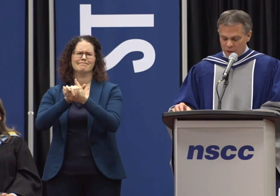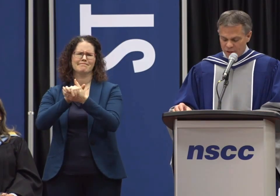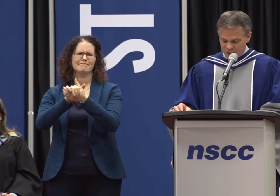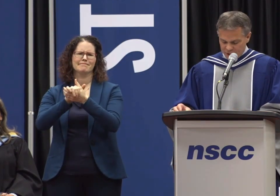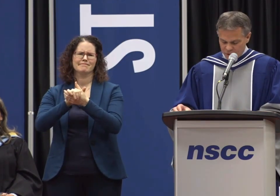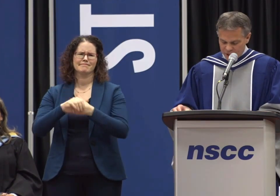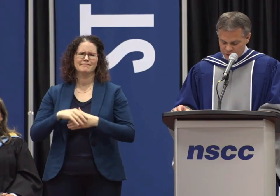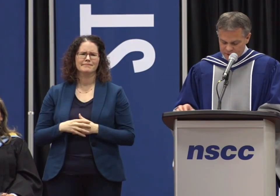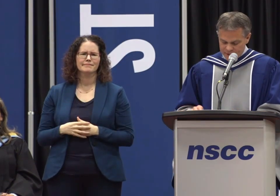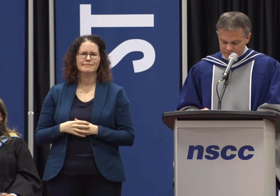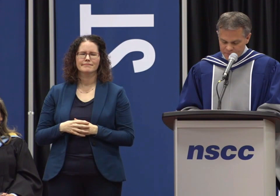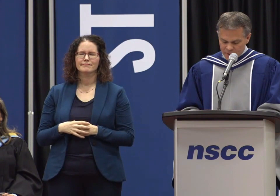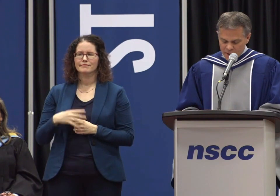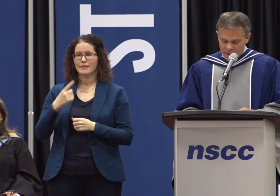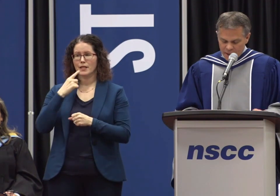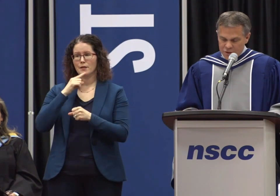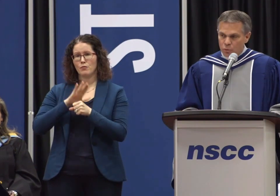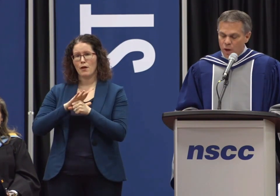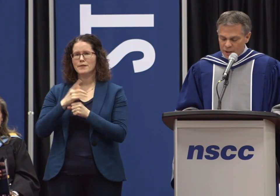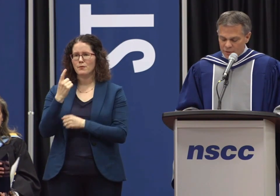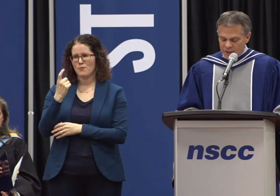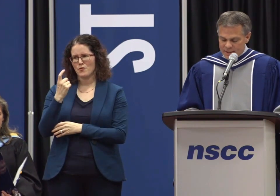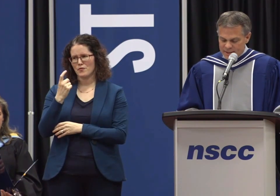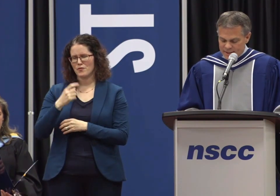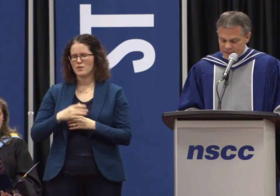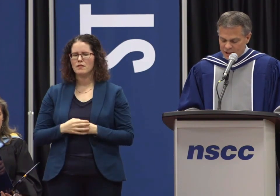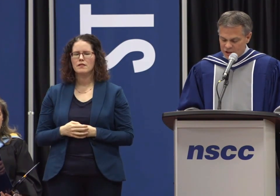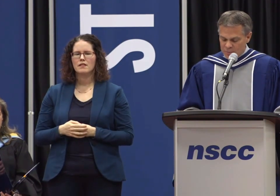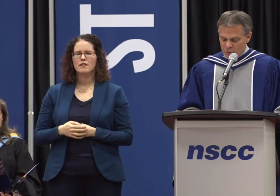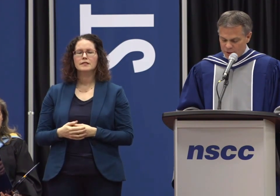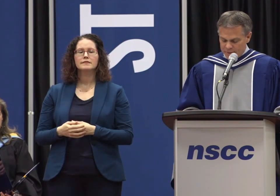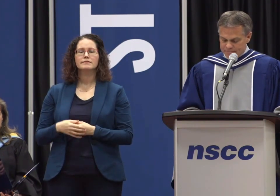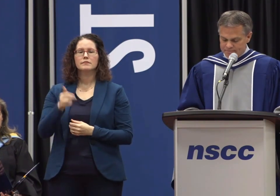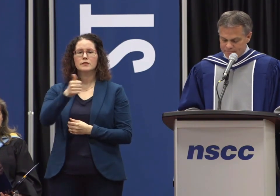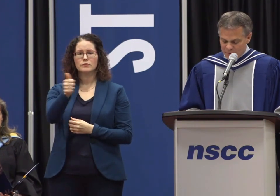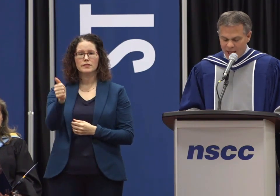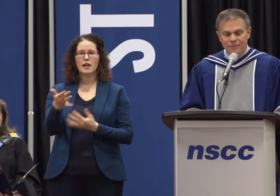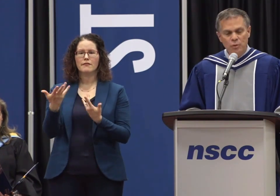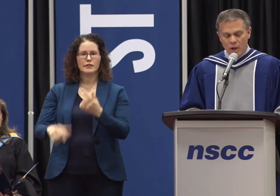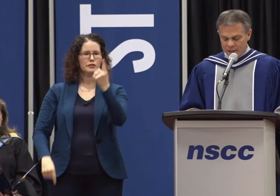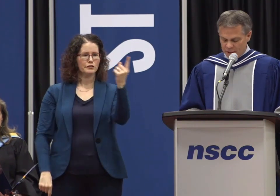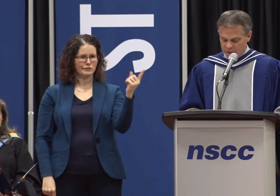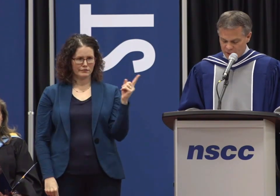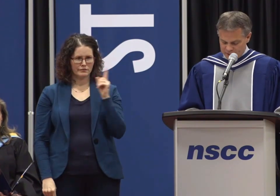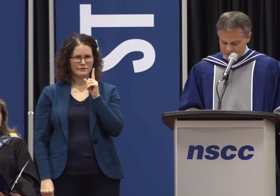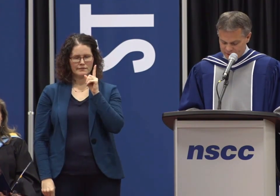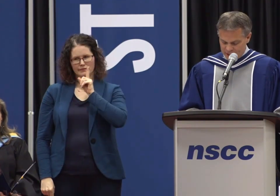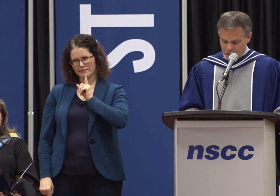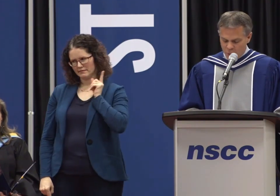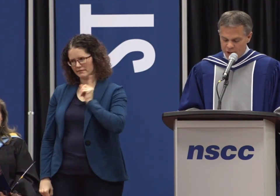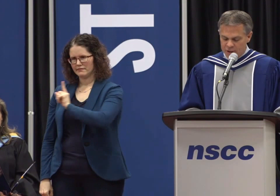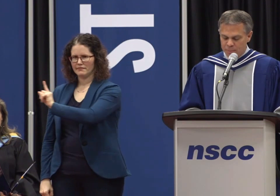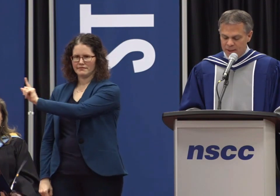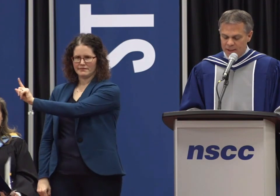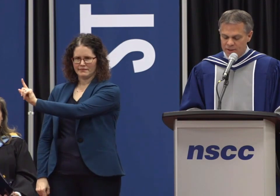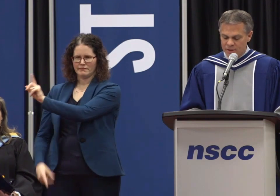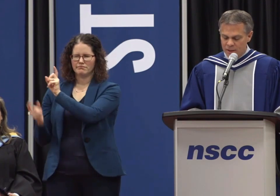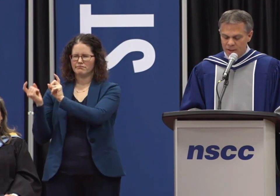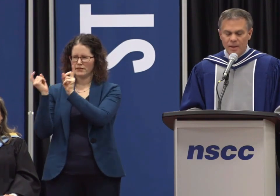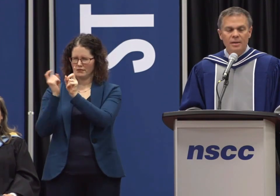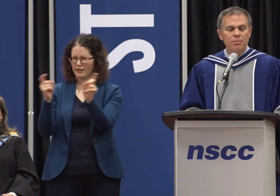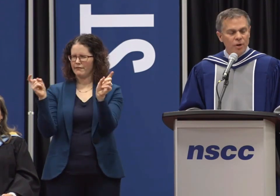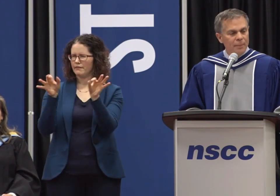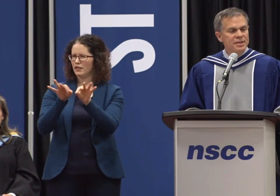promise me one thing, graduates. As you walk across this stage this morning, after walking across the stage, I want you to